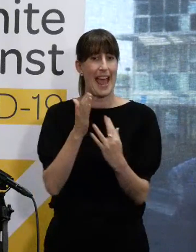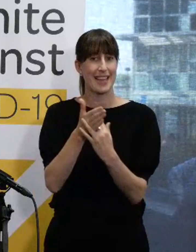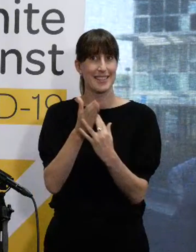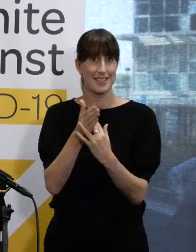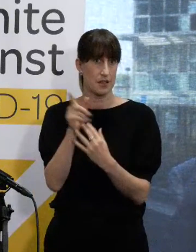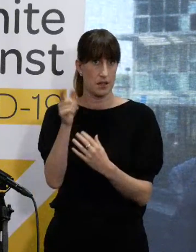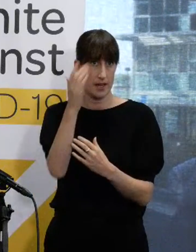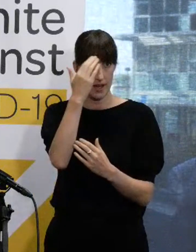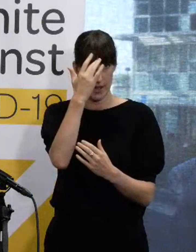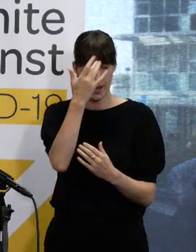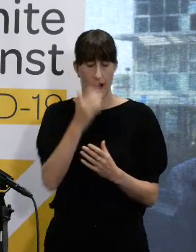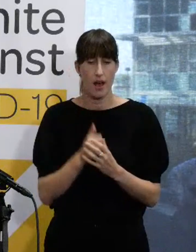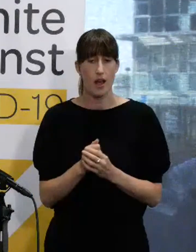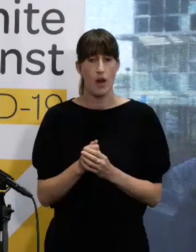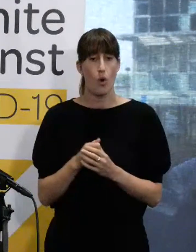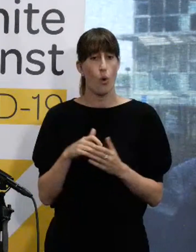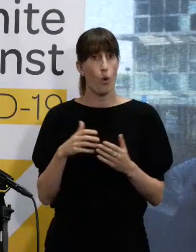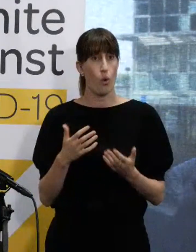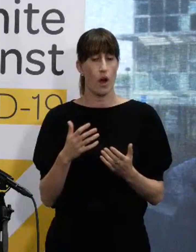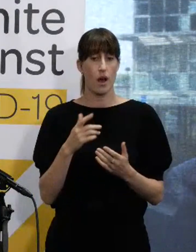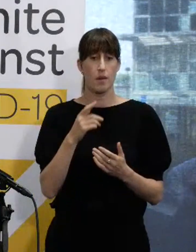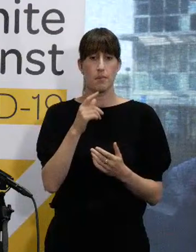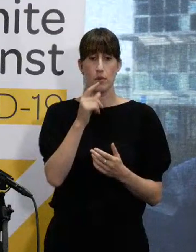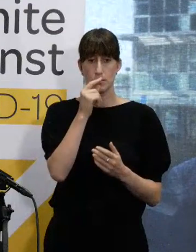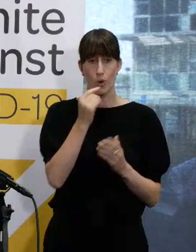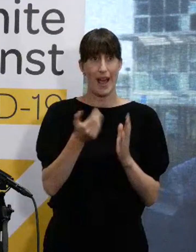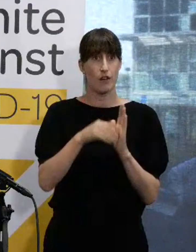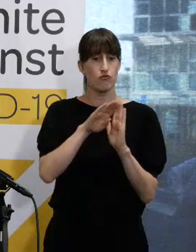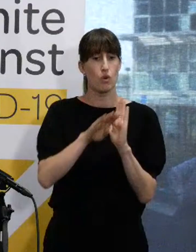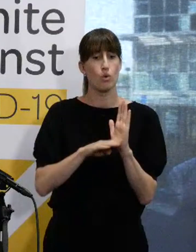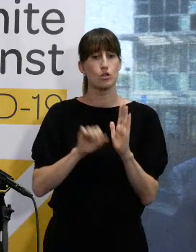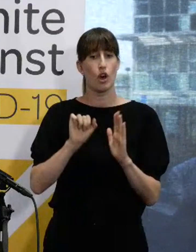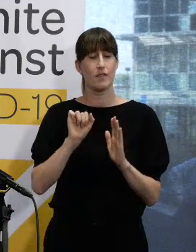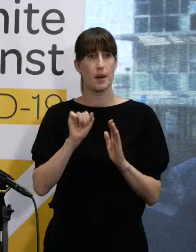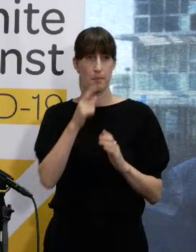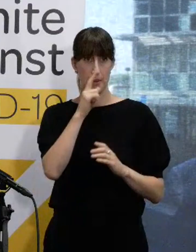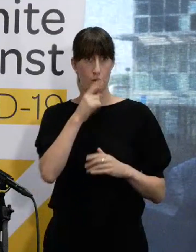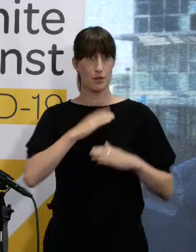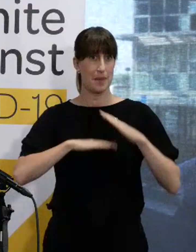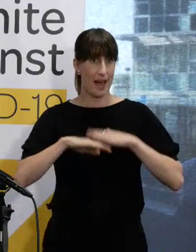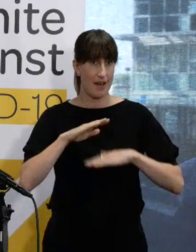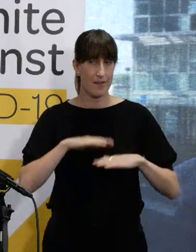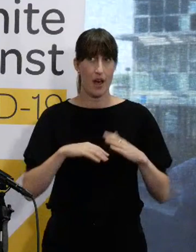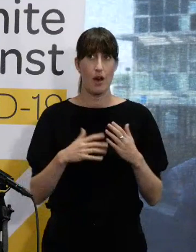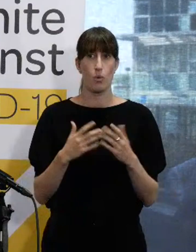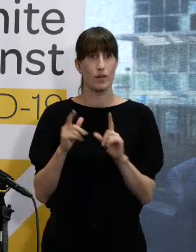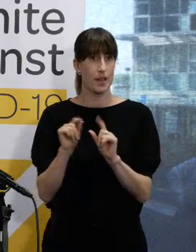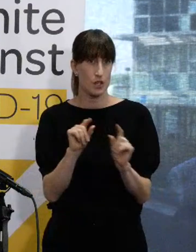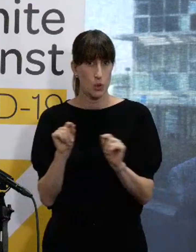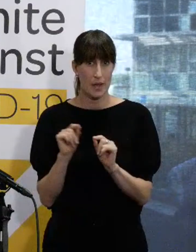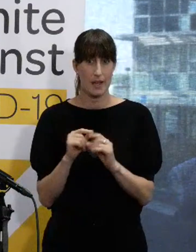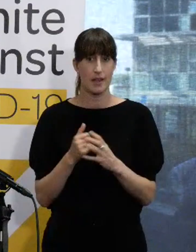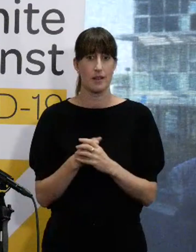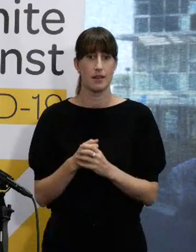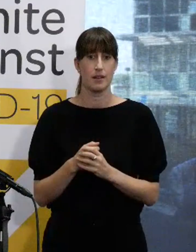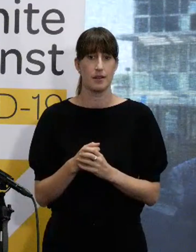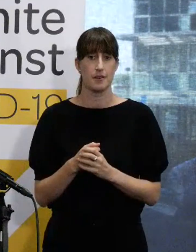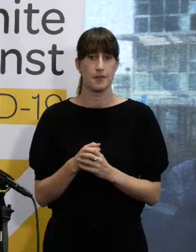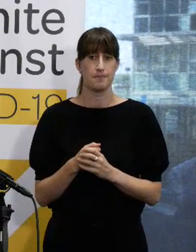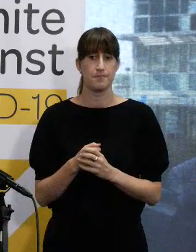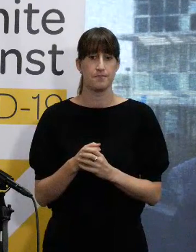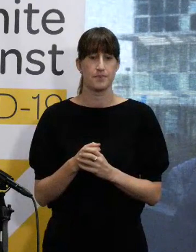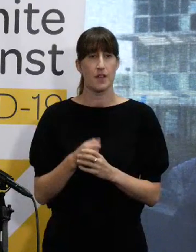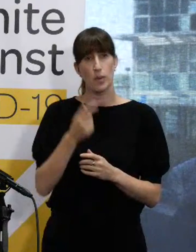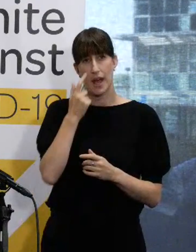in terms of their behaviour and measures they might take at the other end. I think the other thing is, if we look at some of these cases, their onset